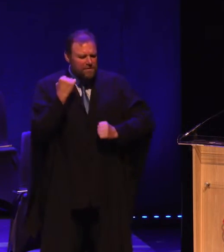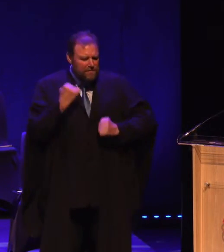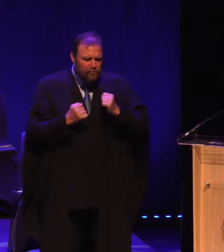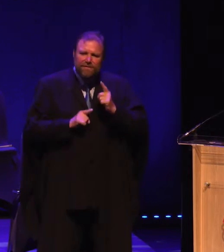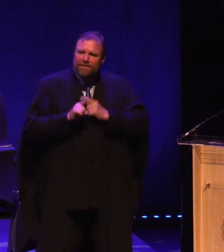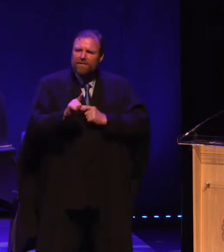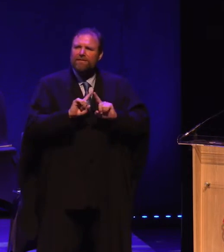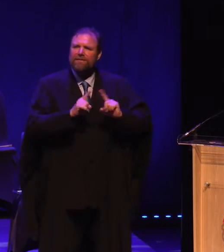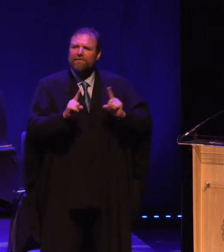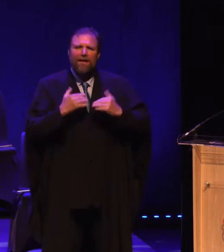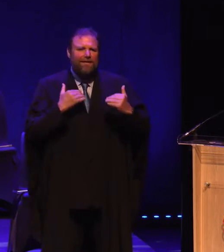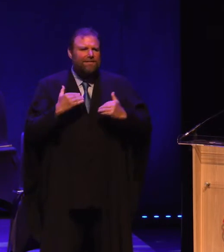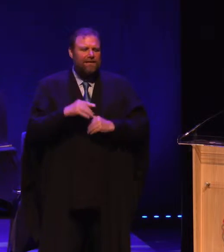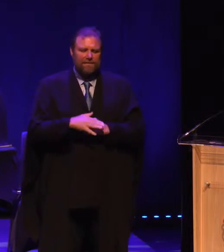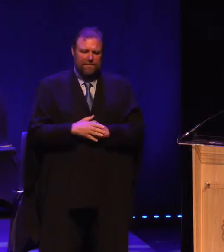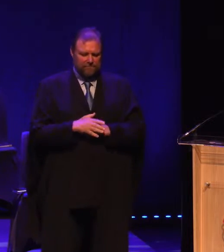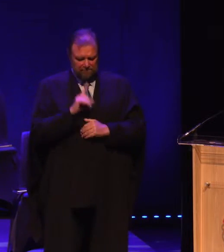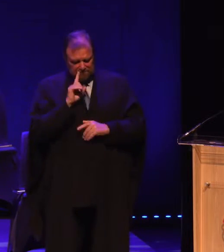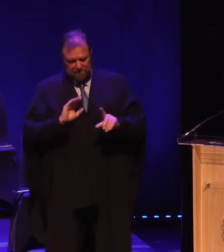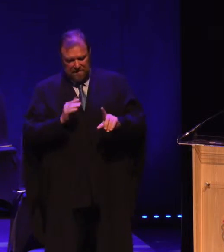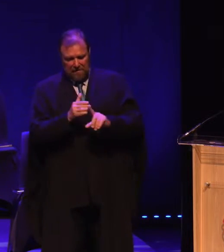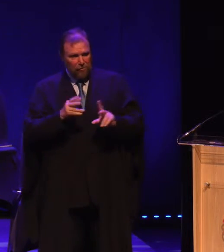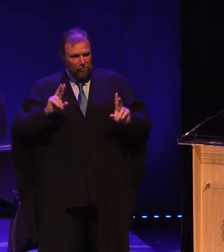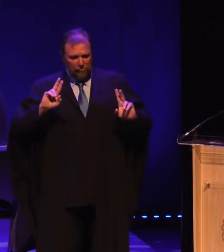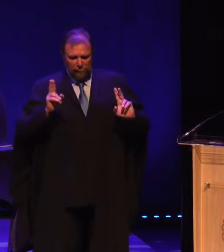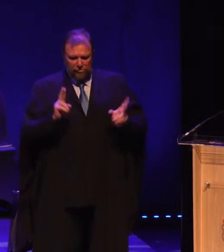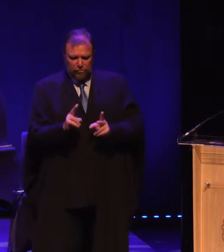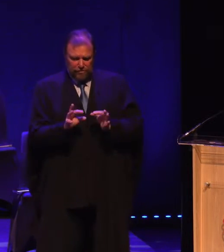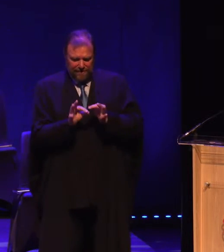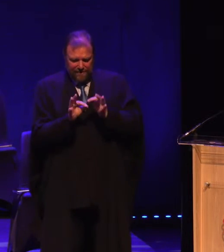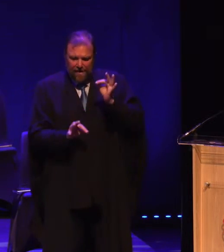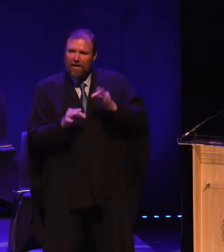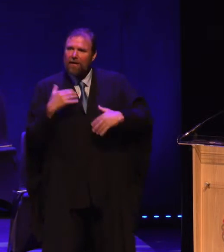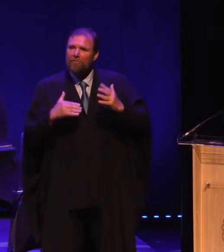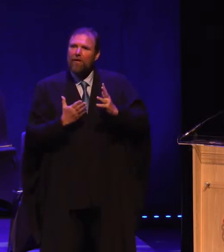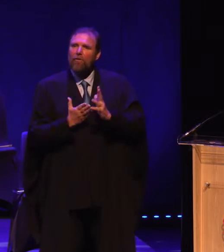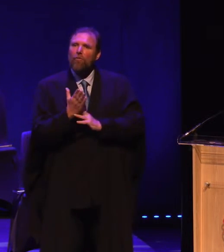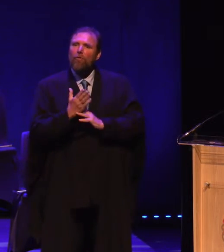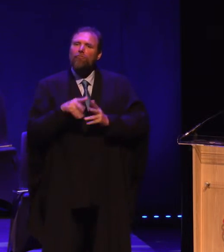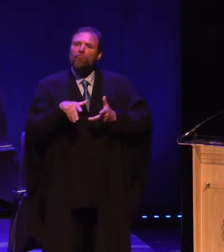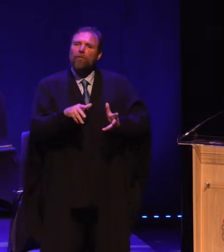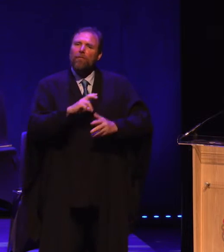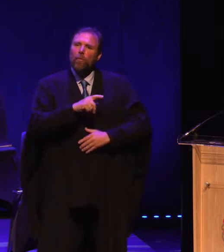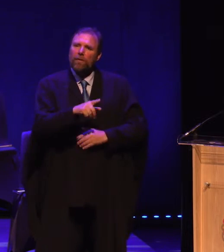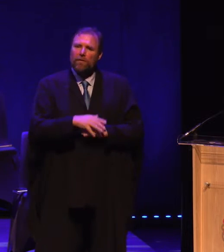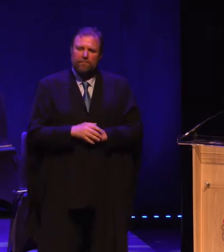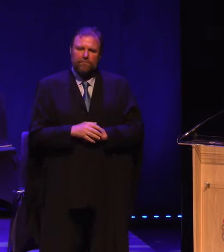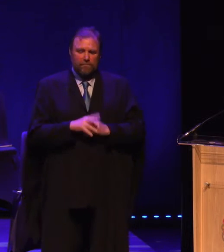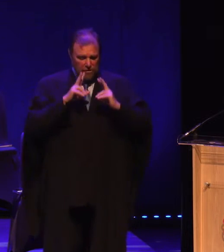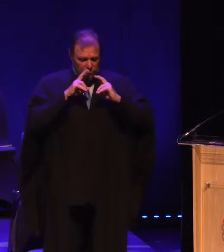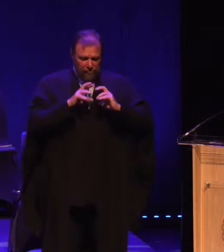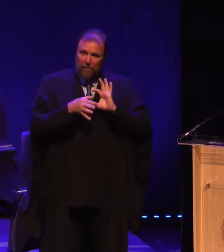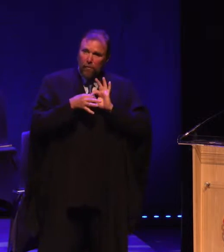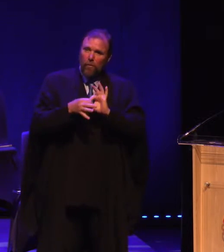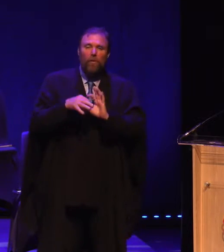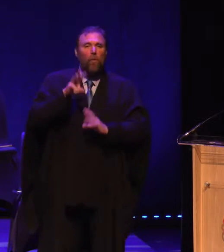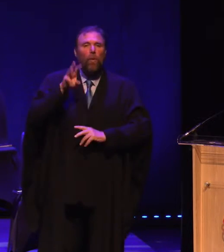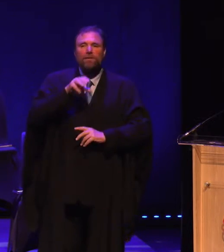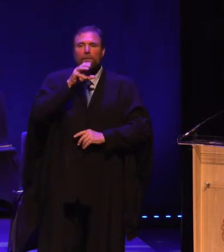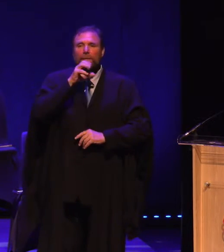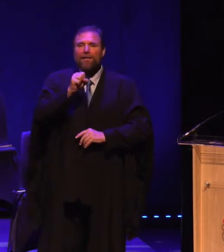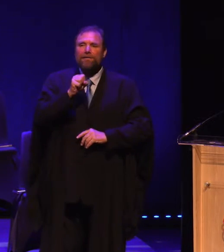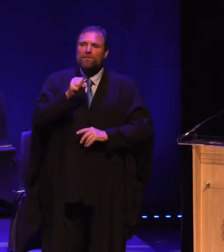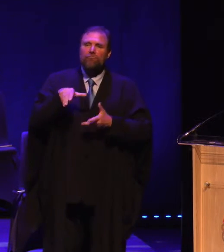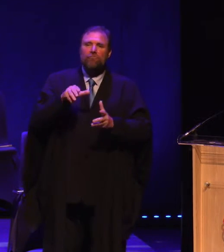a view to help reduce hamstring injuries in rugby union players. The research was conducted with the Welsh Men's Rugby Sevens